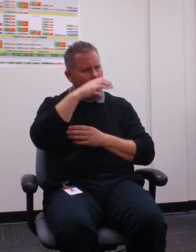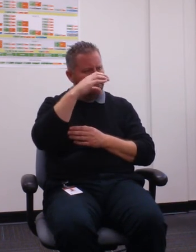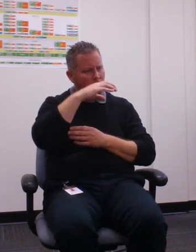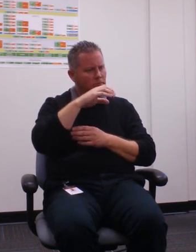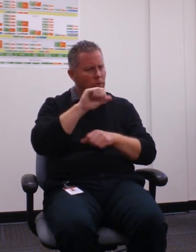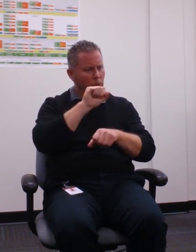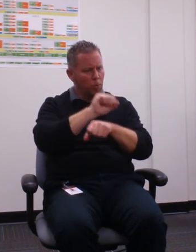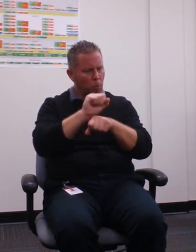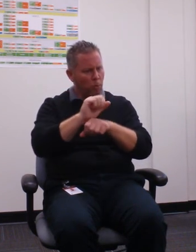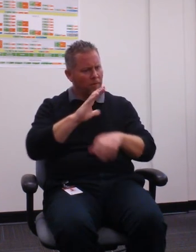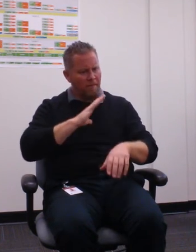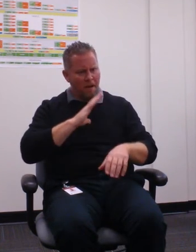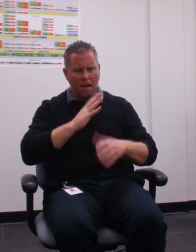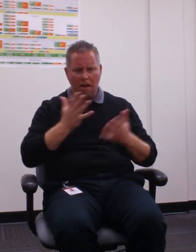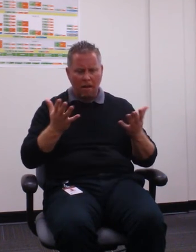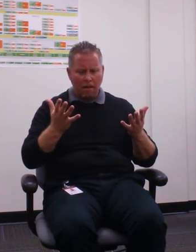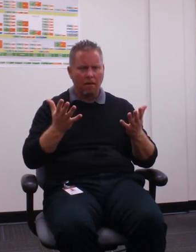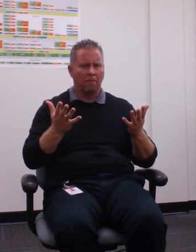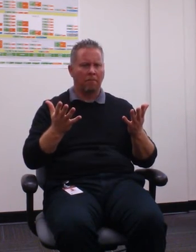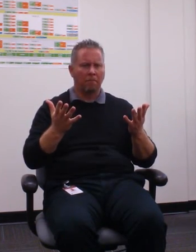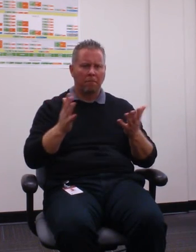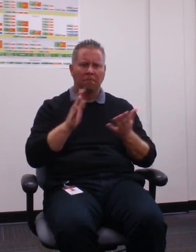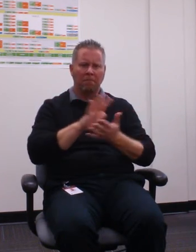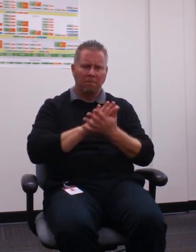Everything's working perfectly.